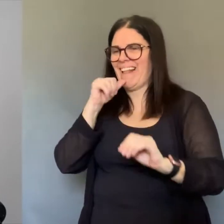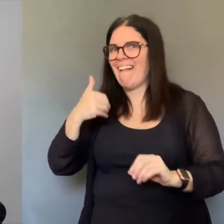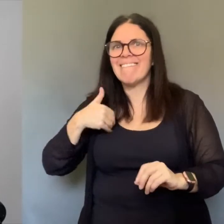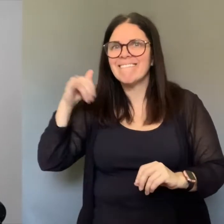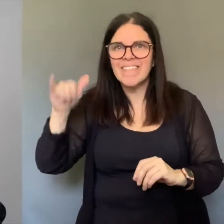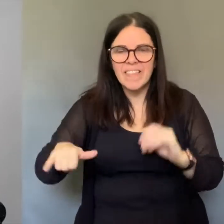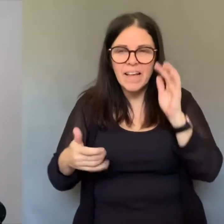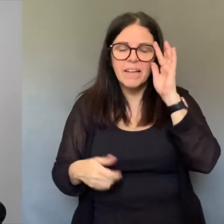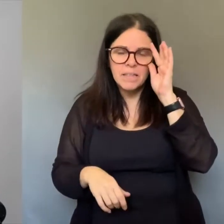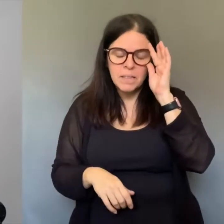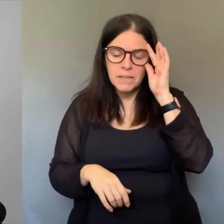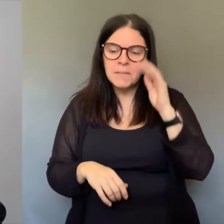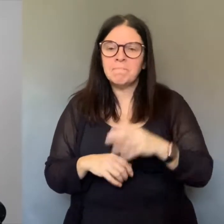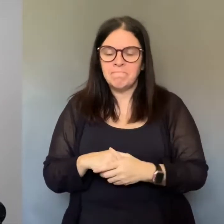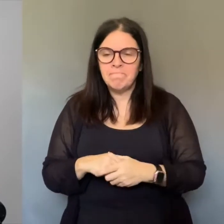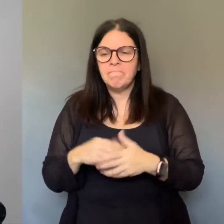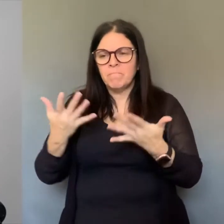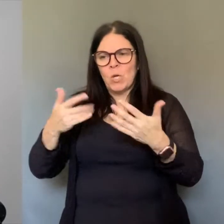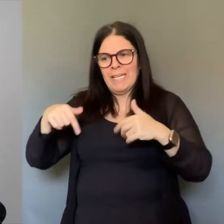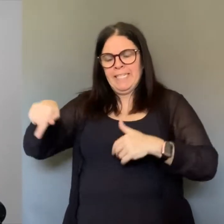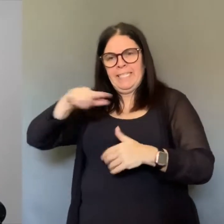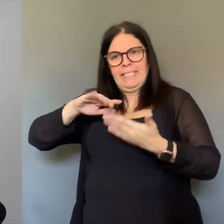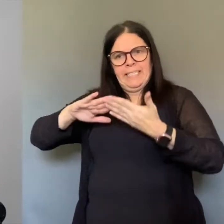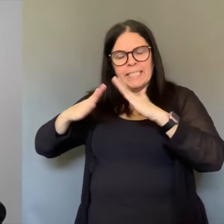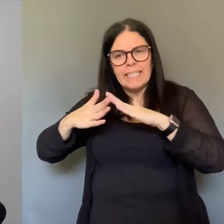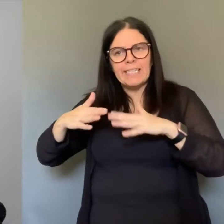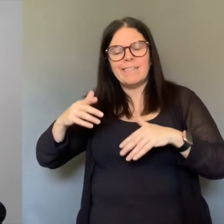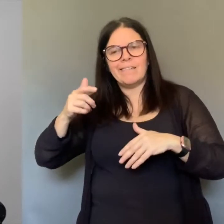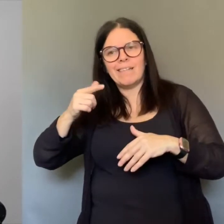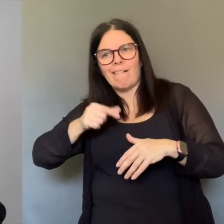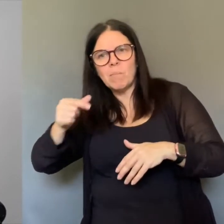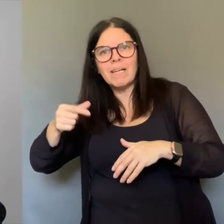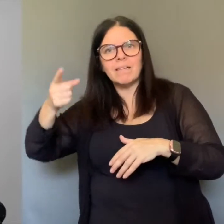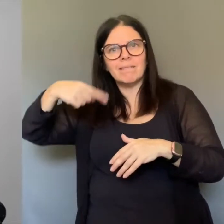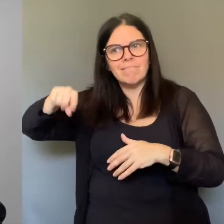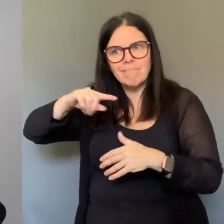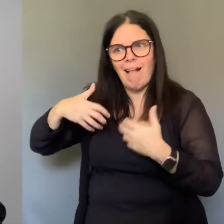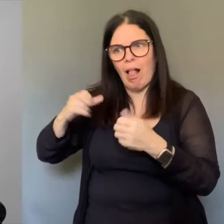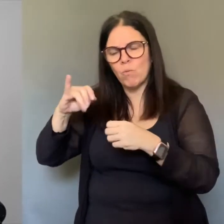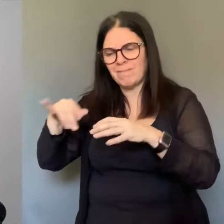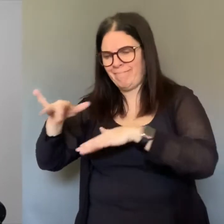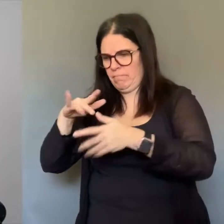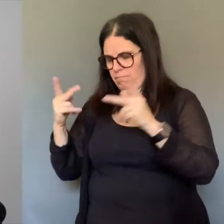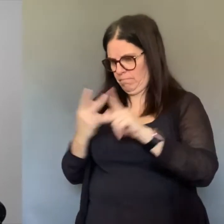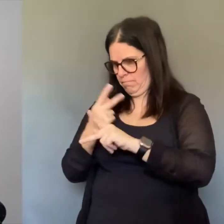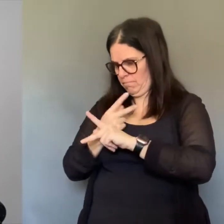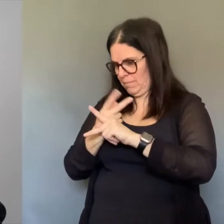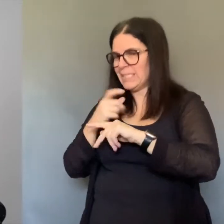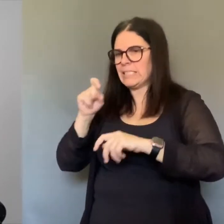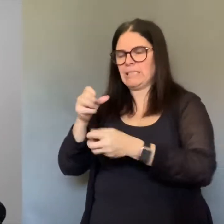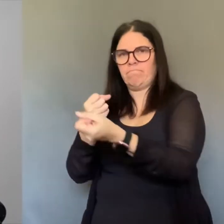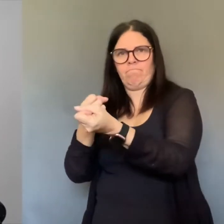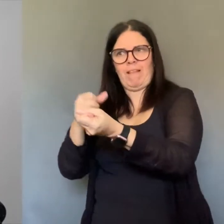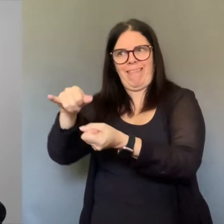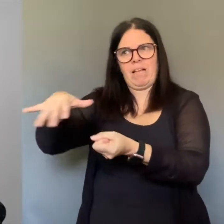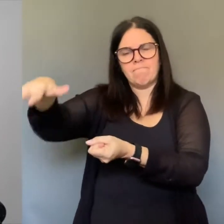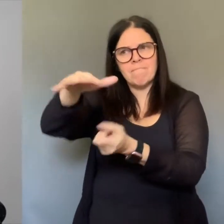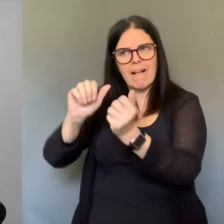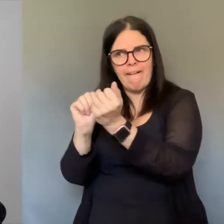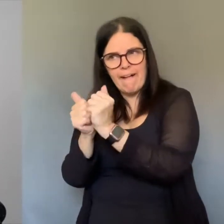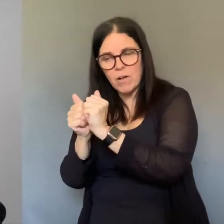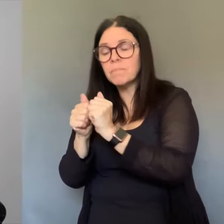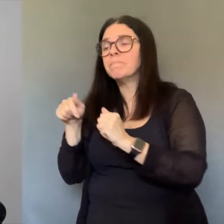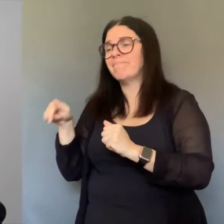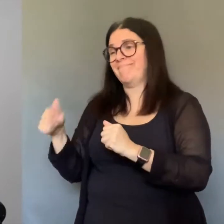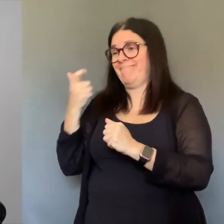for social distancing. The Windsor-Essex County Health Unit, under Theresa Marentette, our CEO, has provided